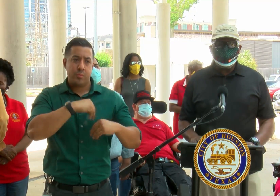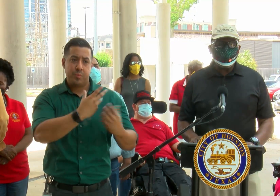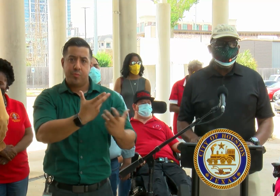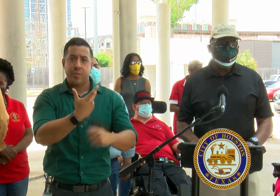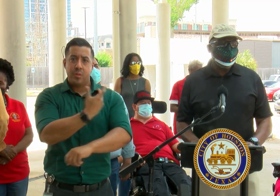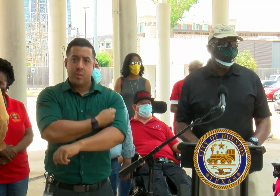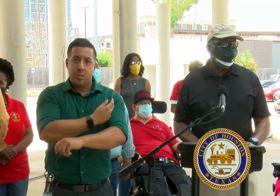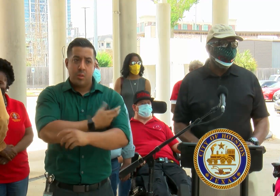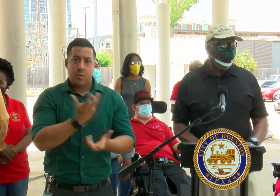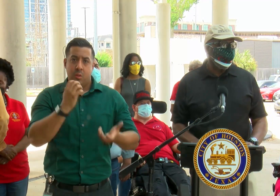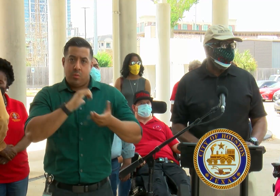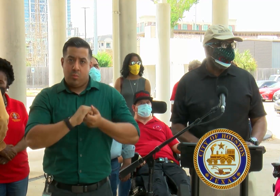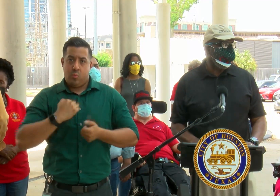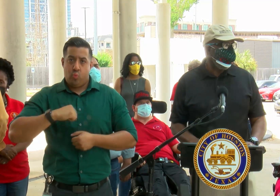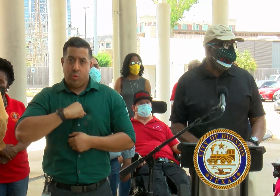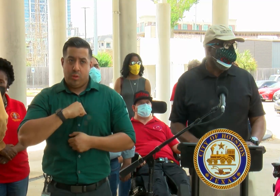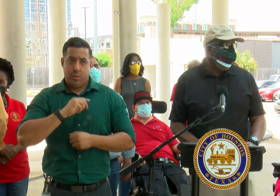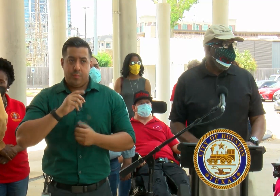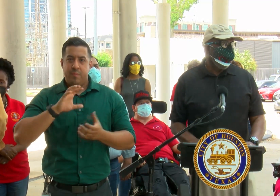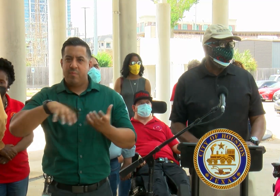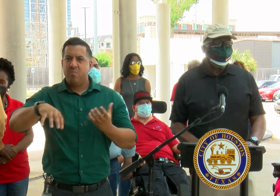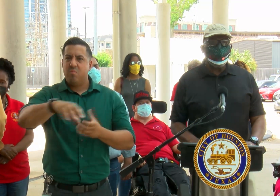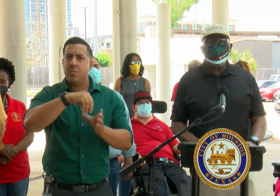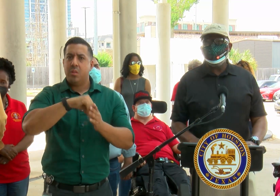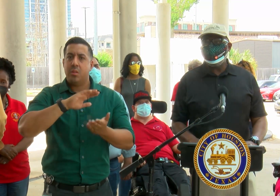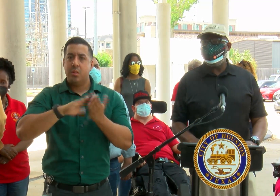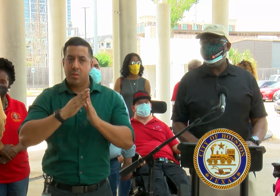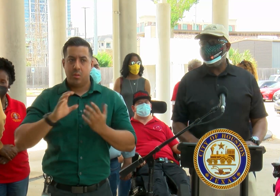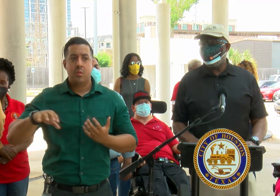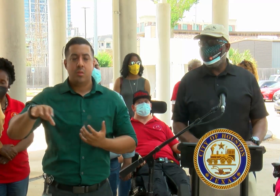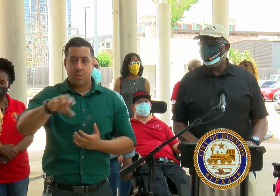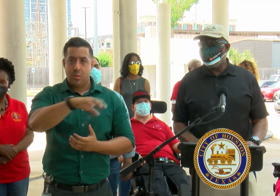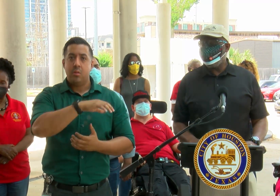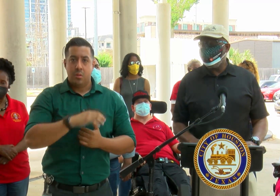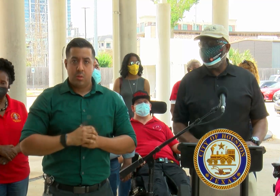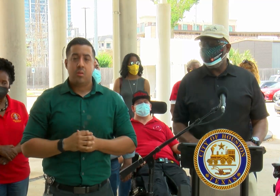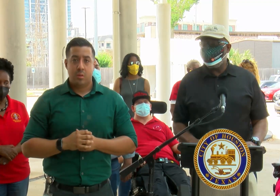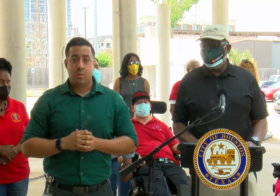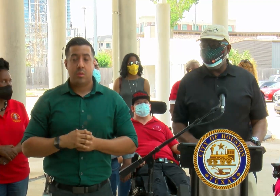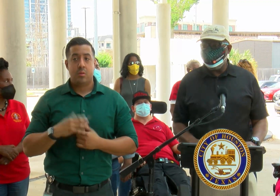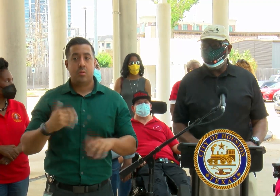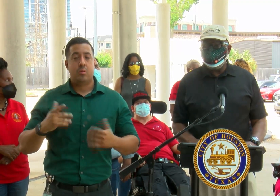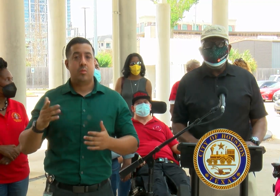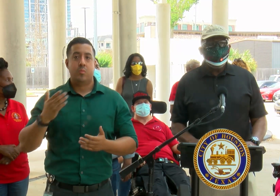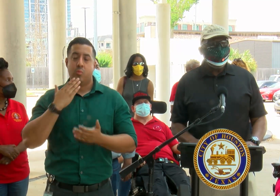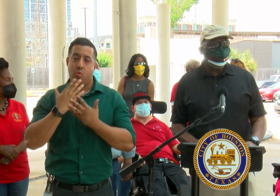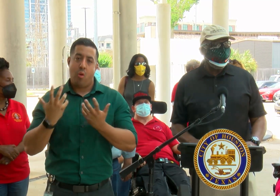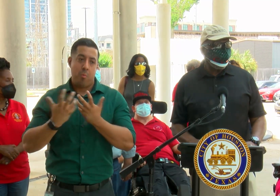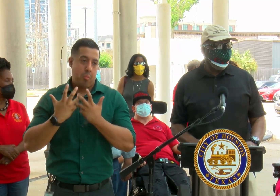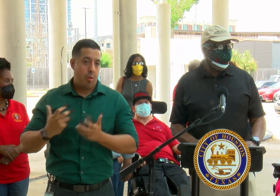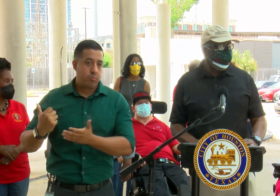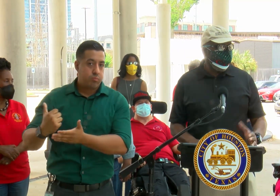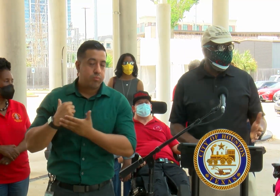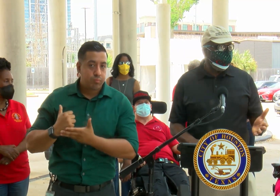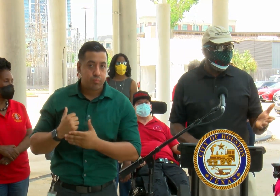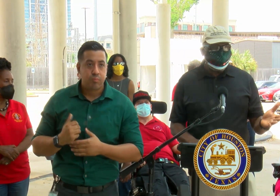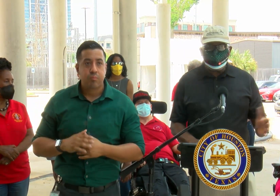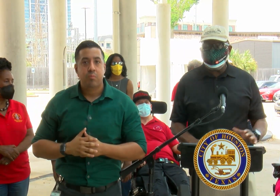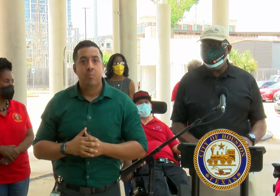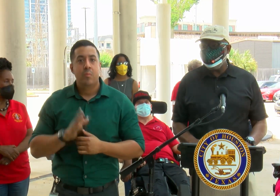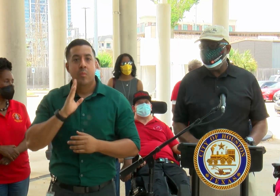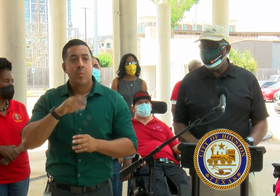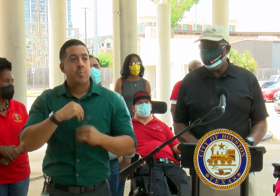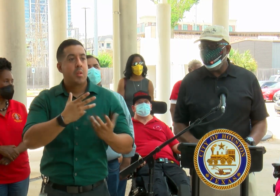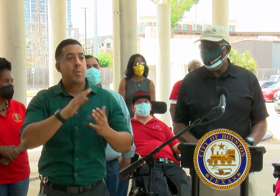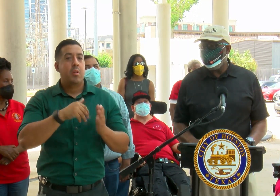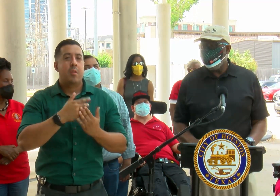in conjunction with us throughout this city. They have really been a great partner. They are providing tests